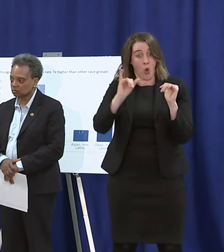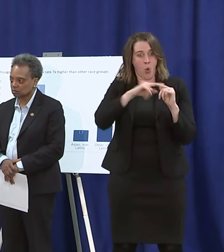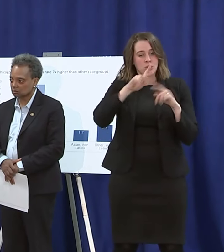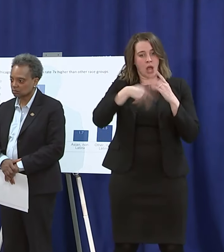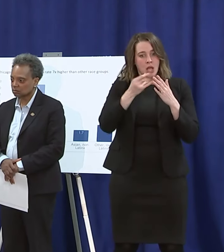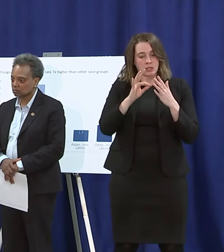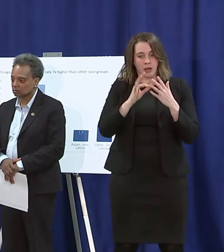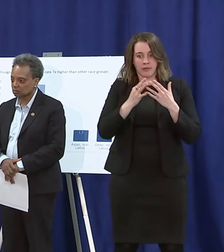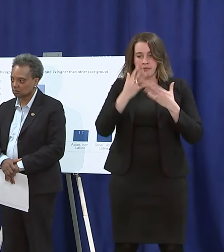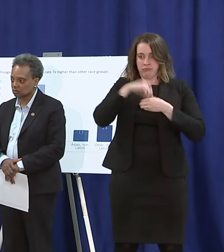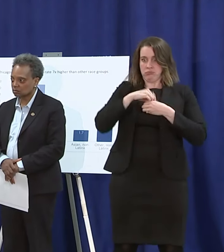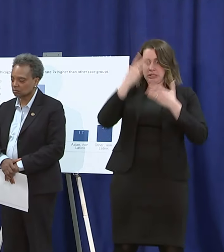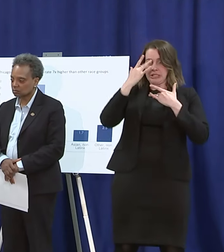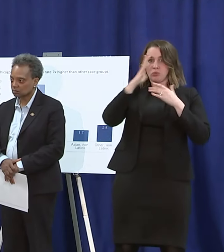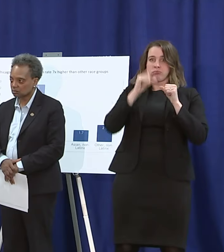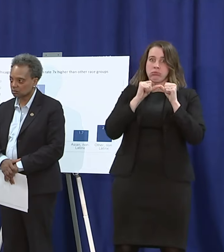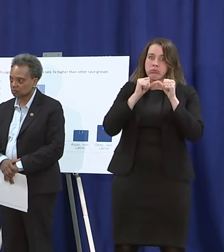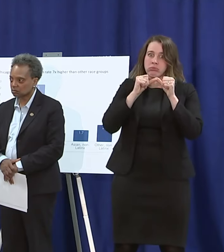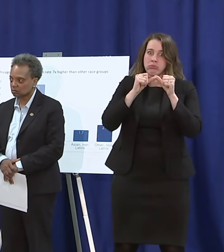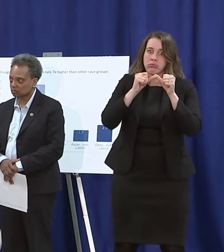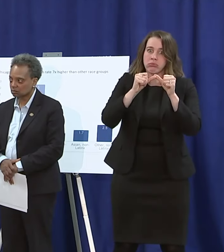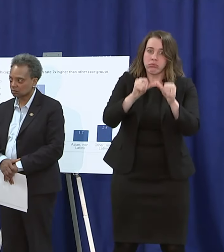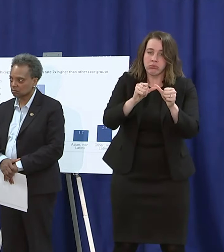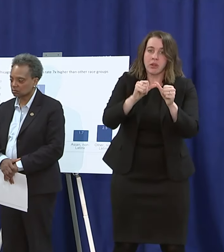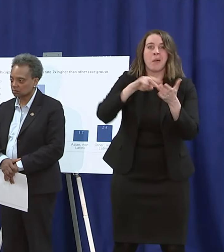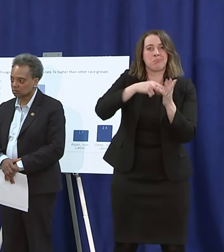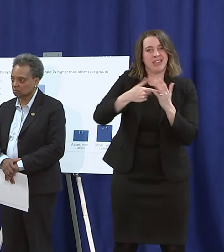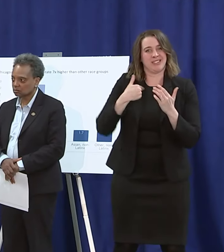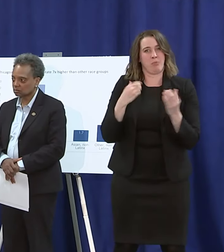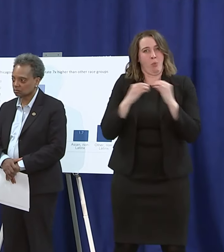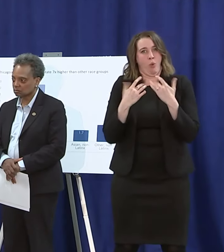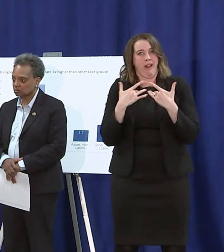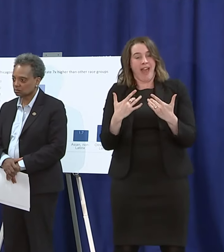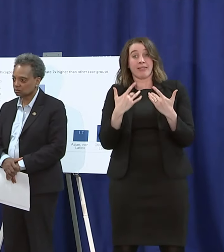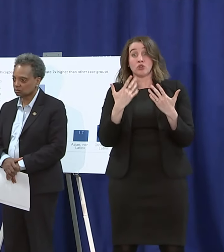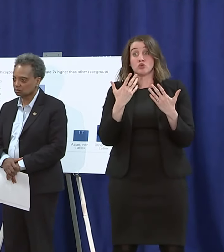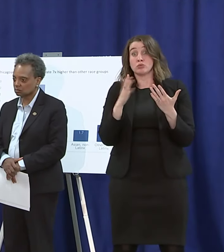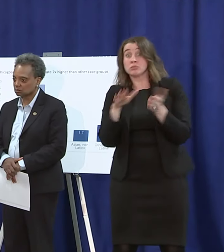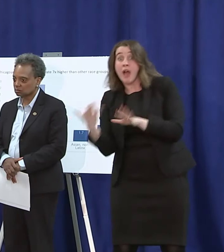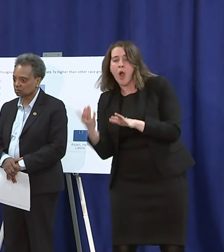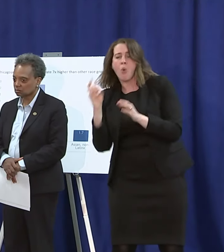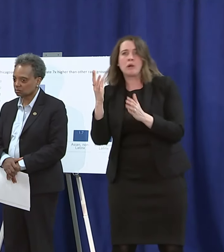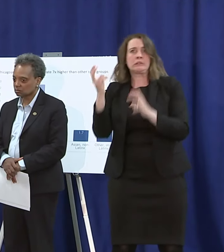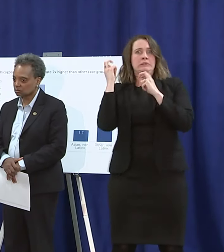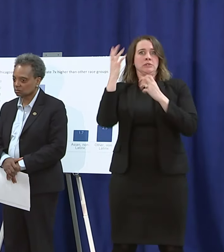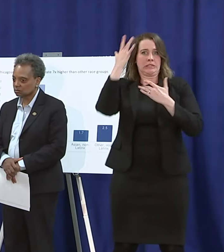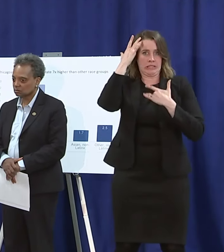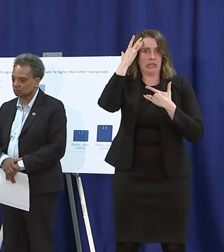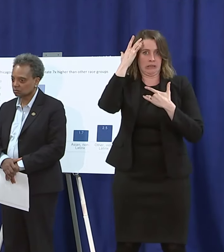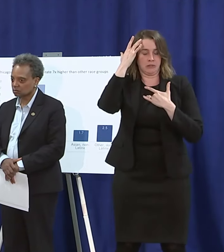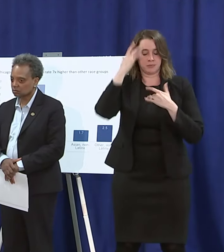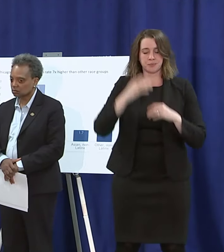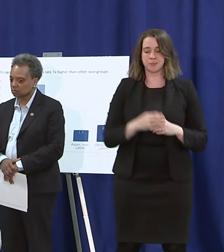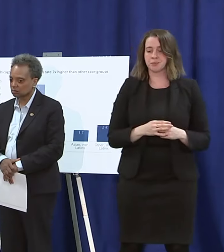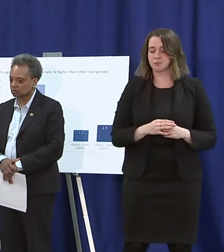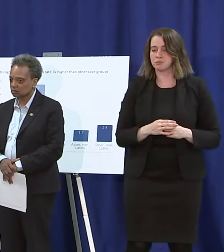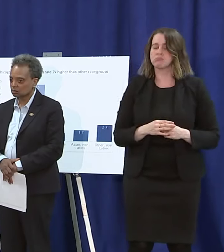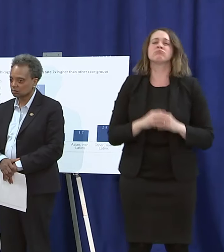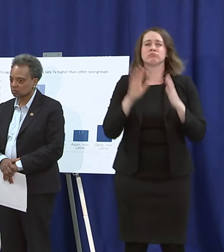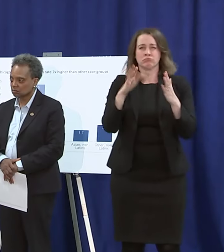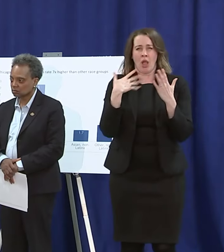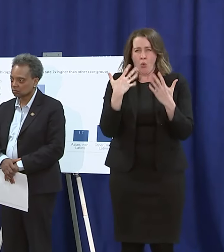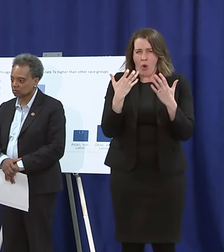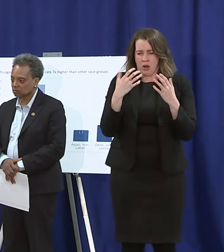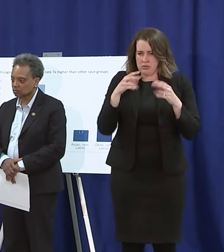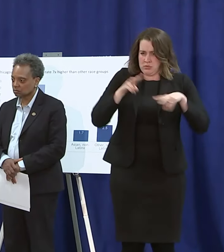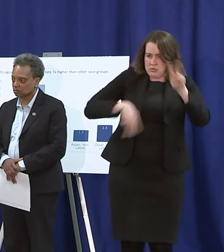chronic conditions that put people at risk for severe illness and death. And if we look at some of that for just a second in